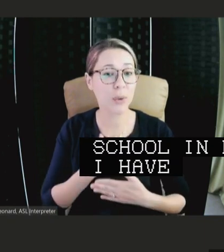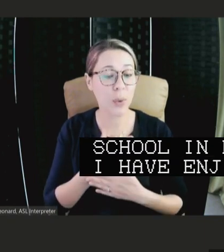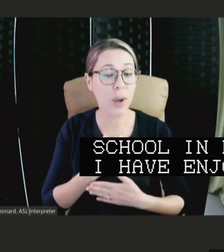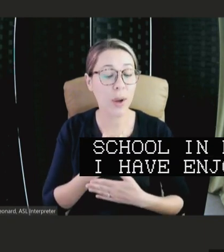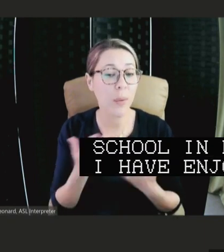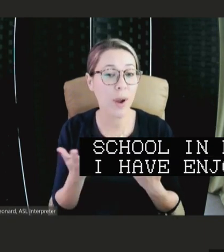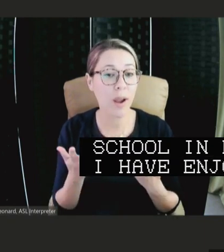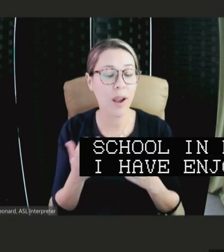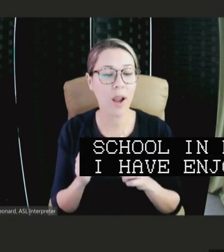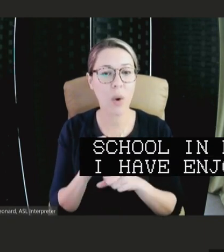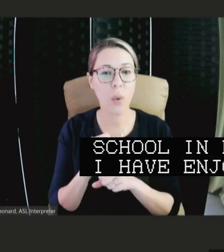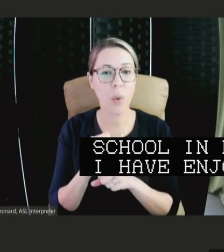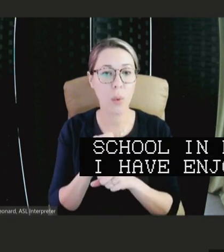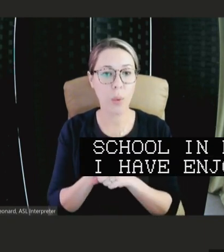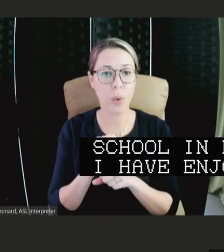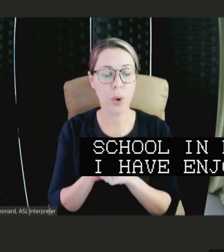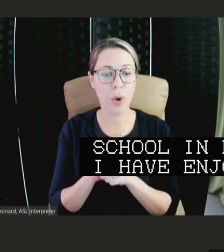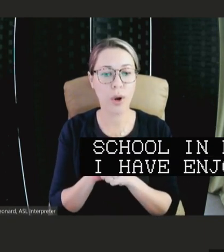working as a